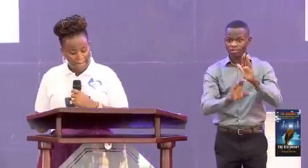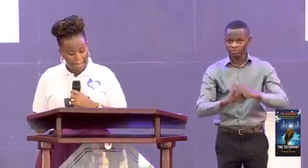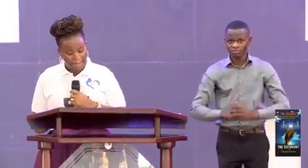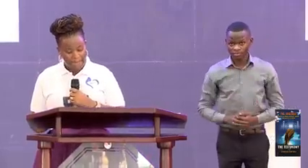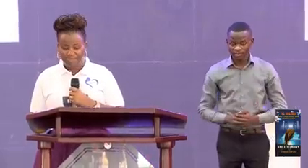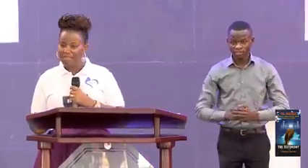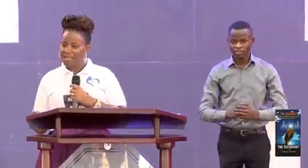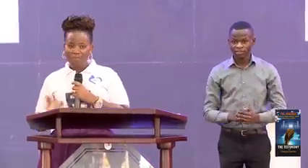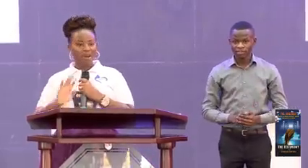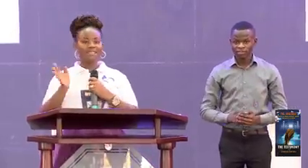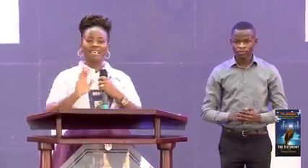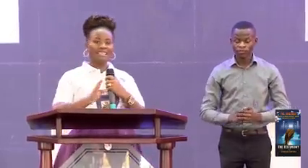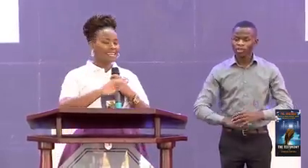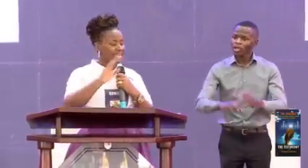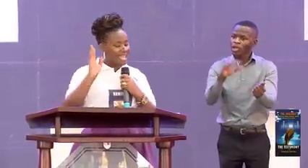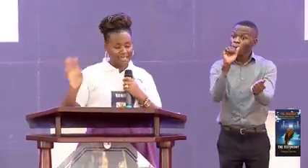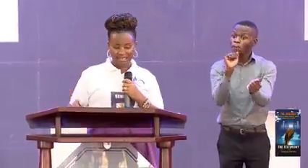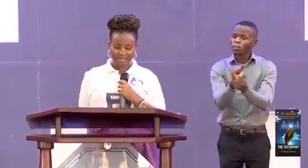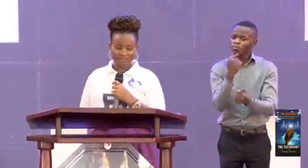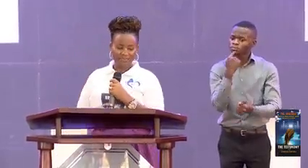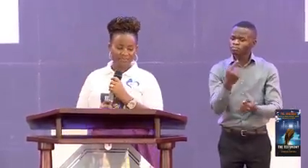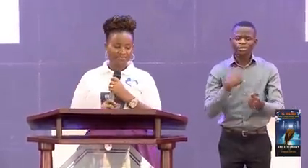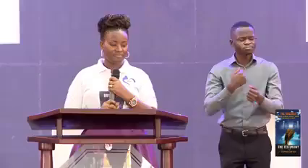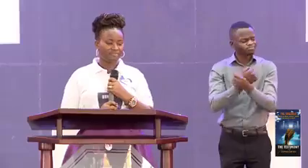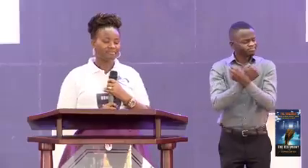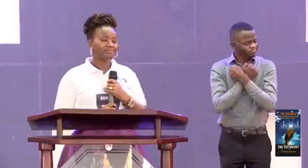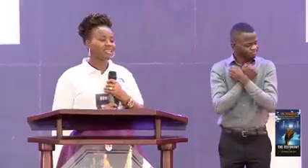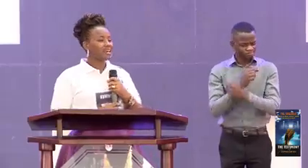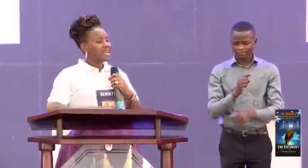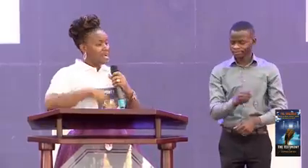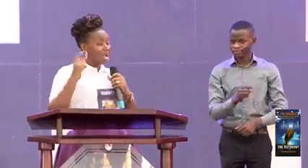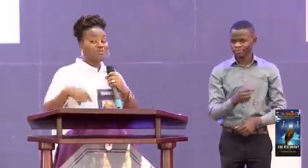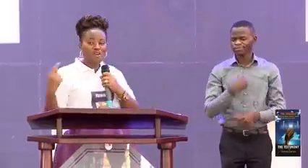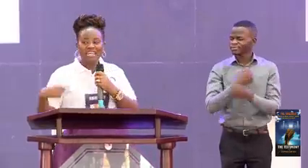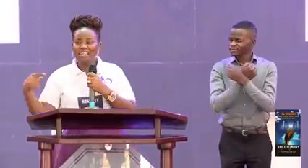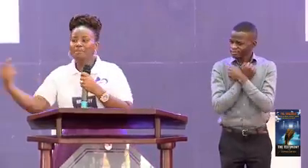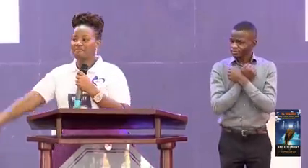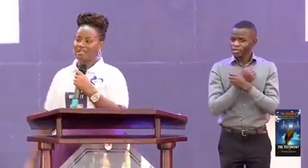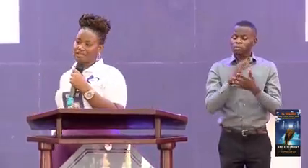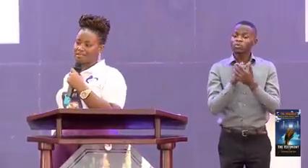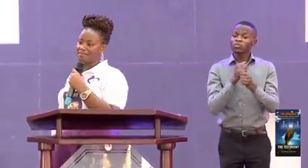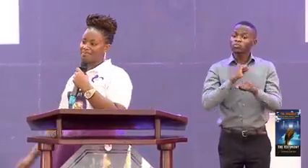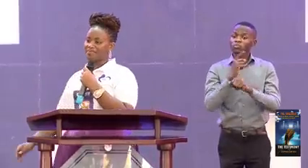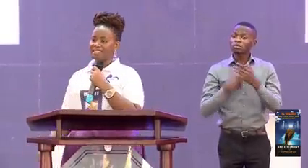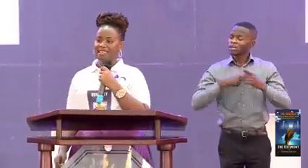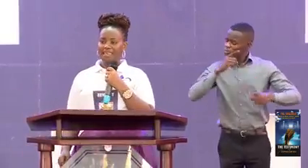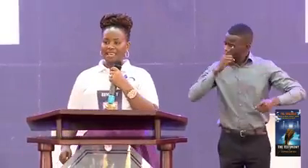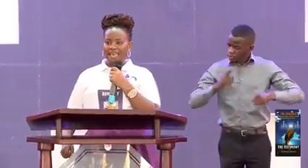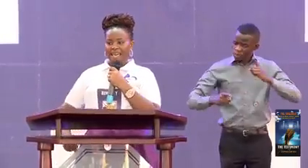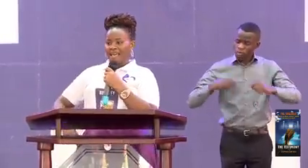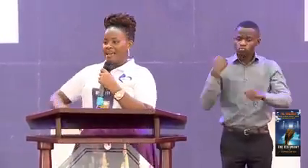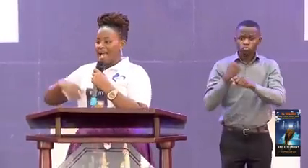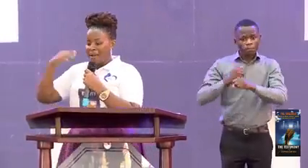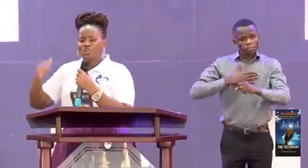Ekitundu ekyokusatu eri esuula eno. Paul says, and I like it. Paul ayogana agambe era nkyagala. I'm running my race. Nti